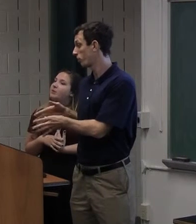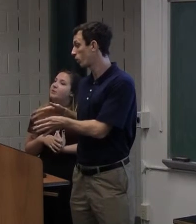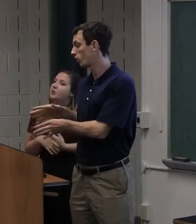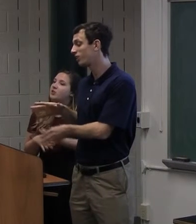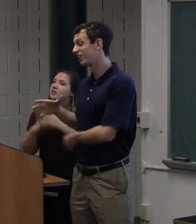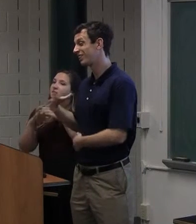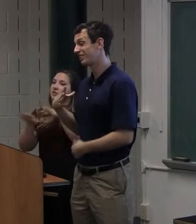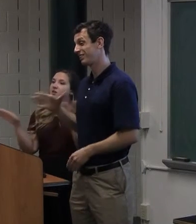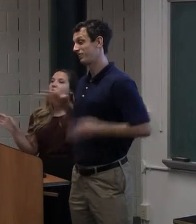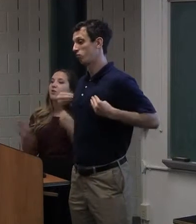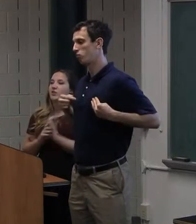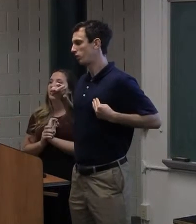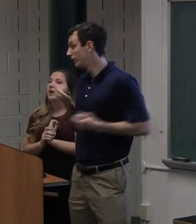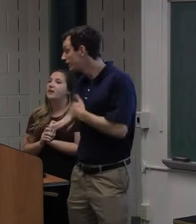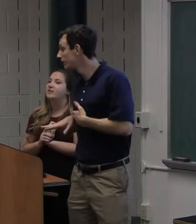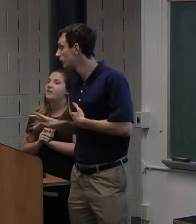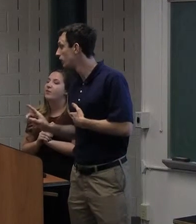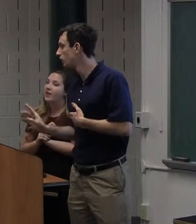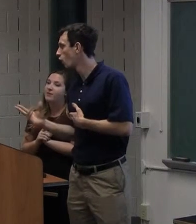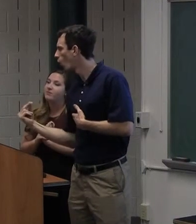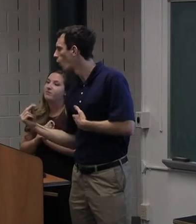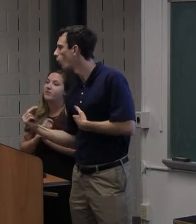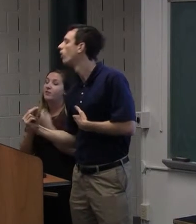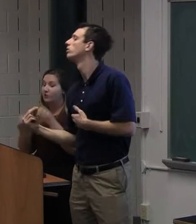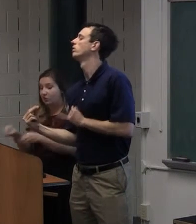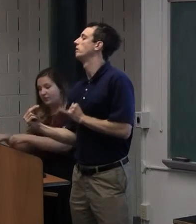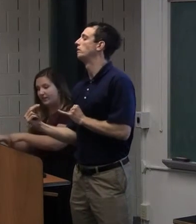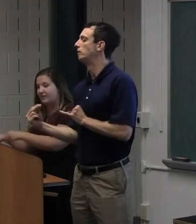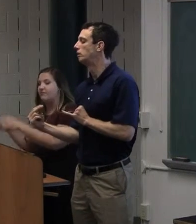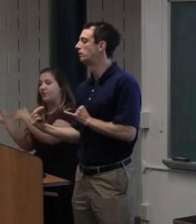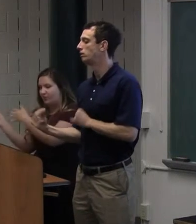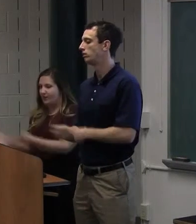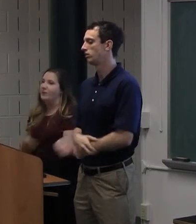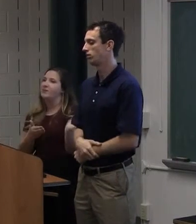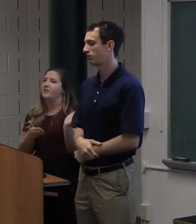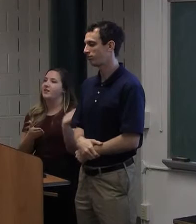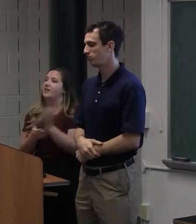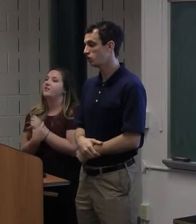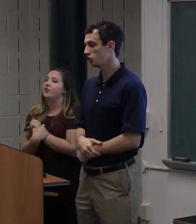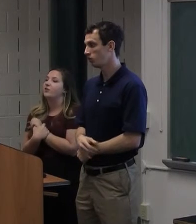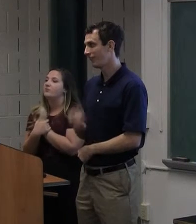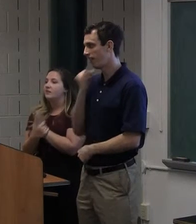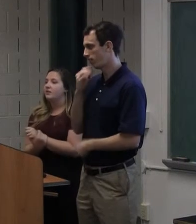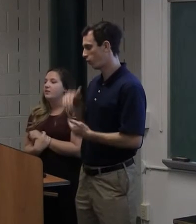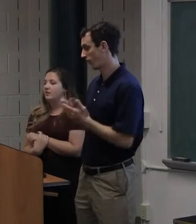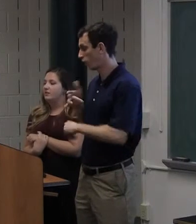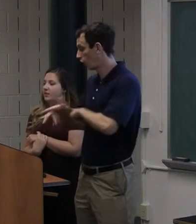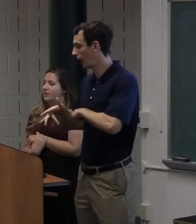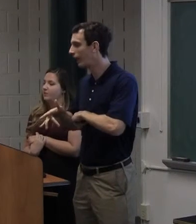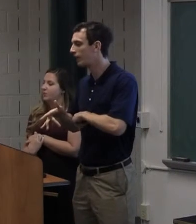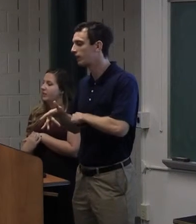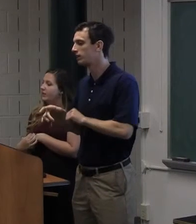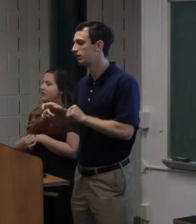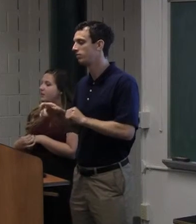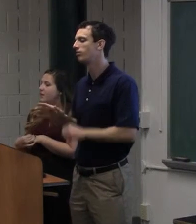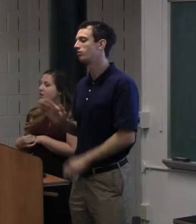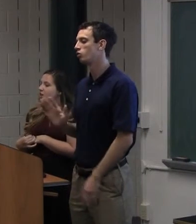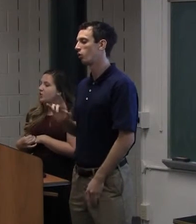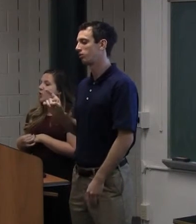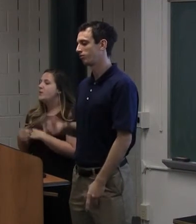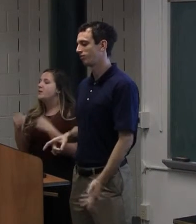on the assignment, but just word to the wise. If you don't be late, you might be able to step you, so take the